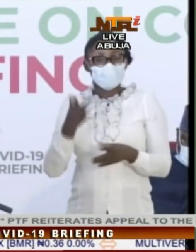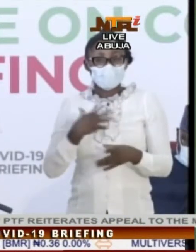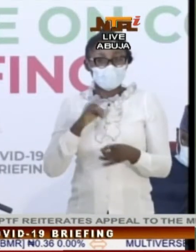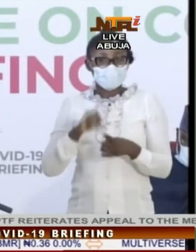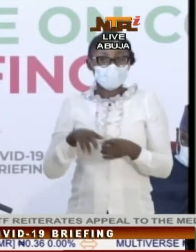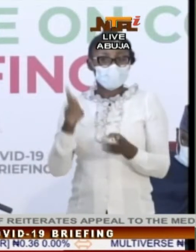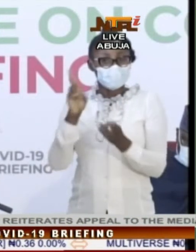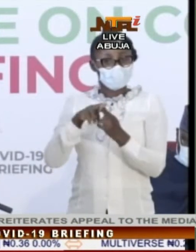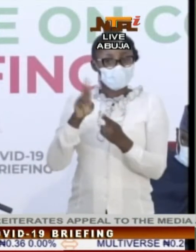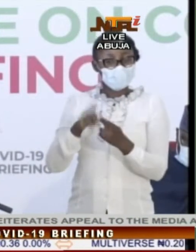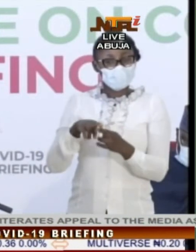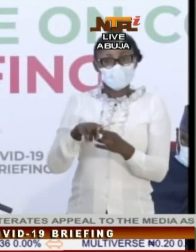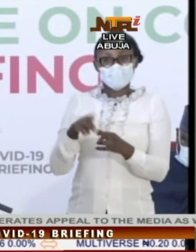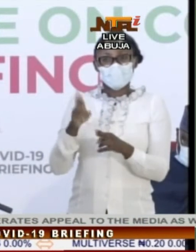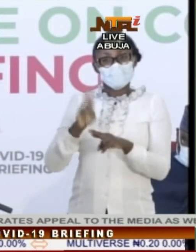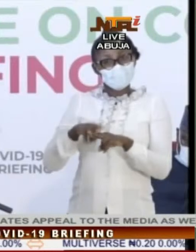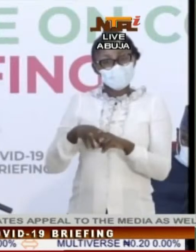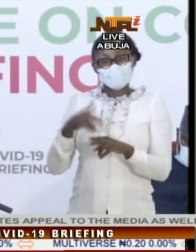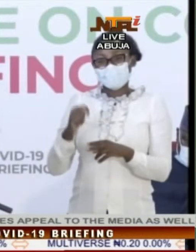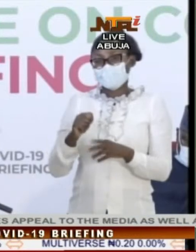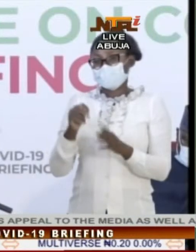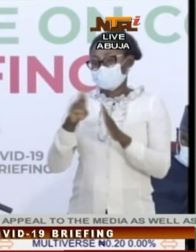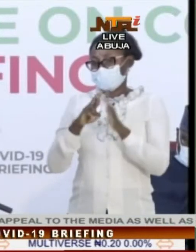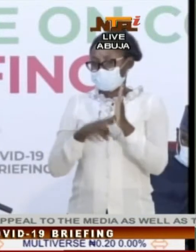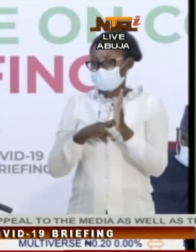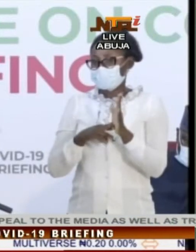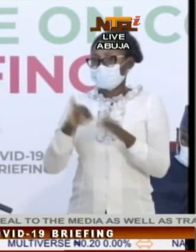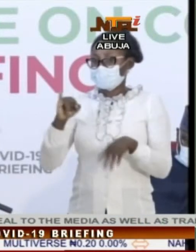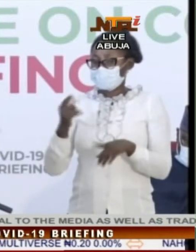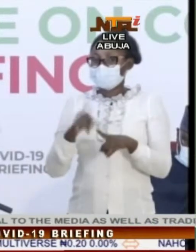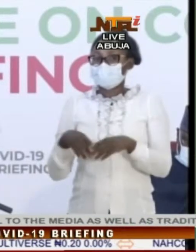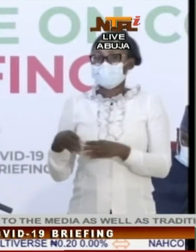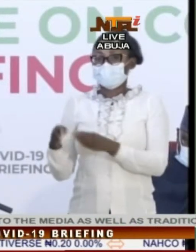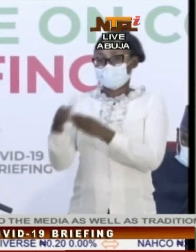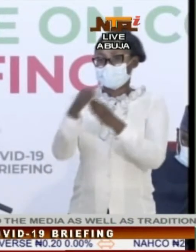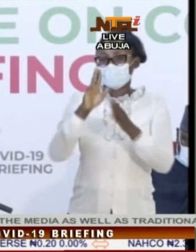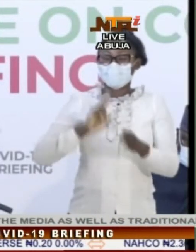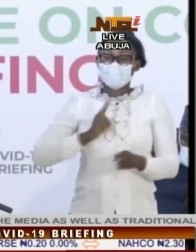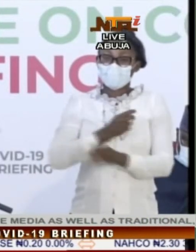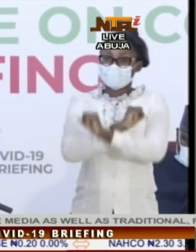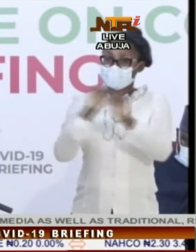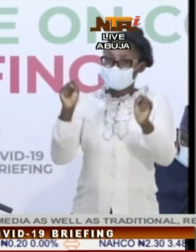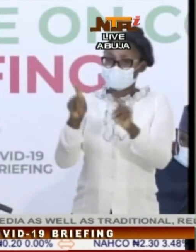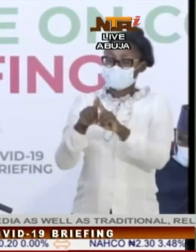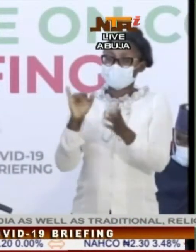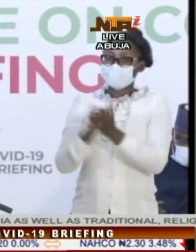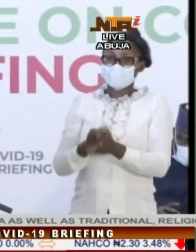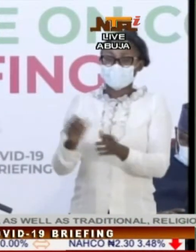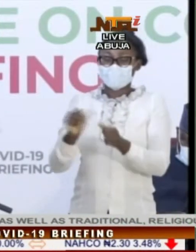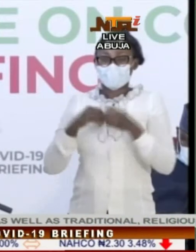parts of the protocol that continue to be in place just for clarity's sake, so that the public will be